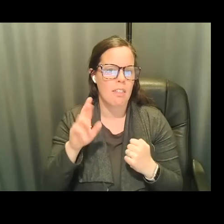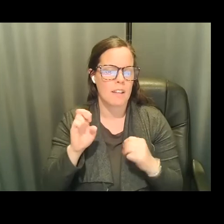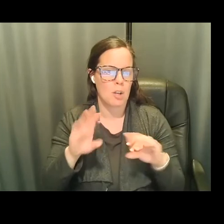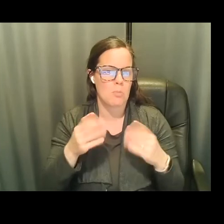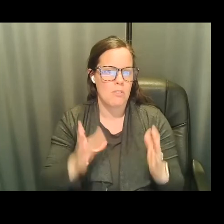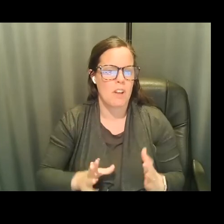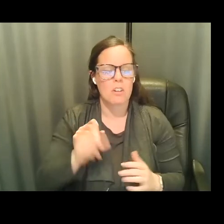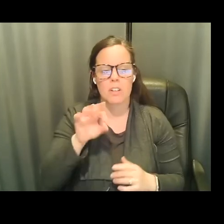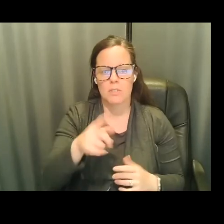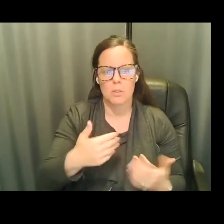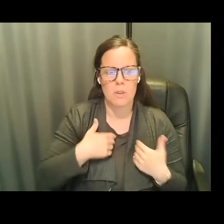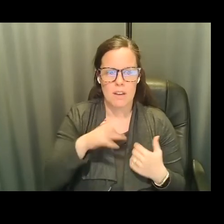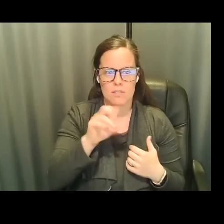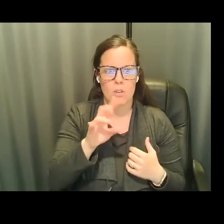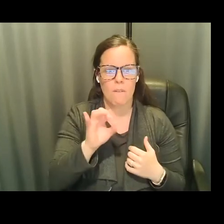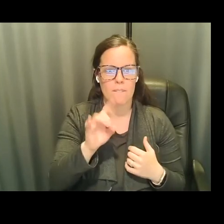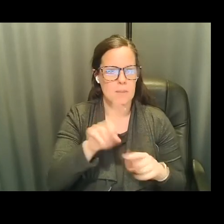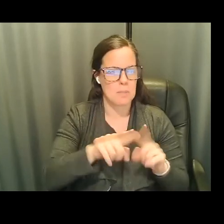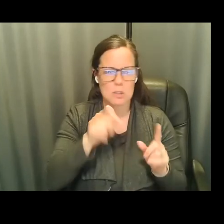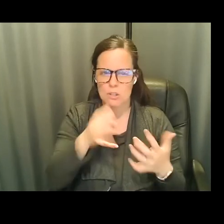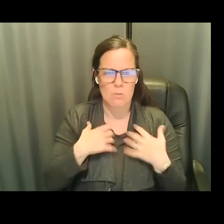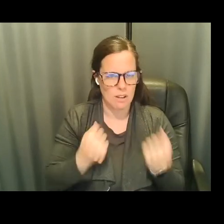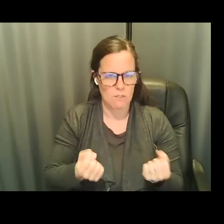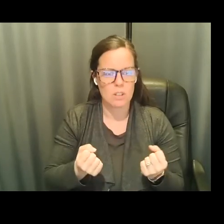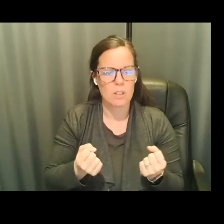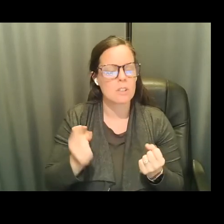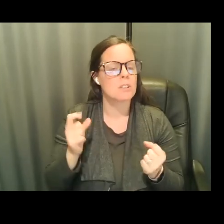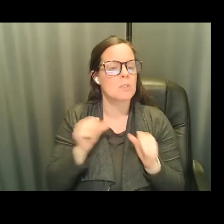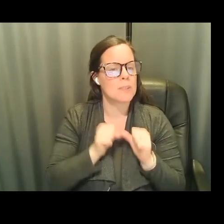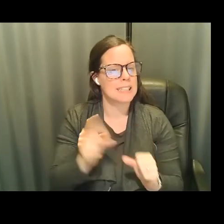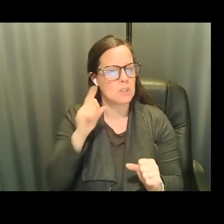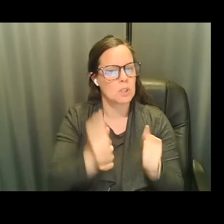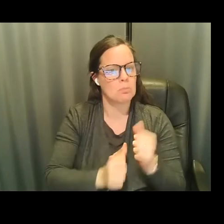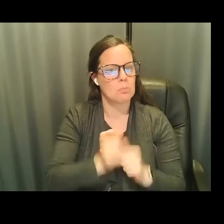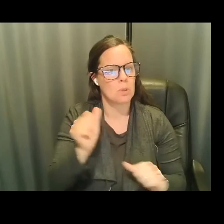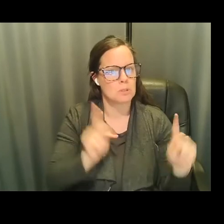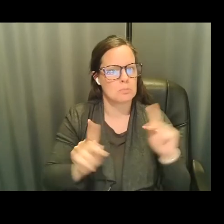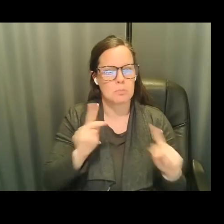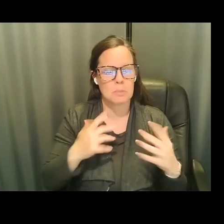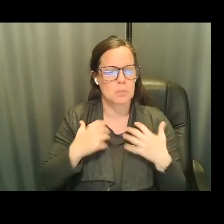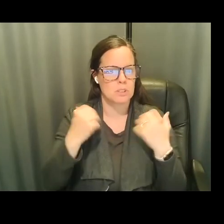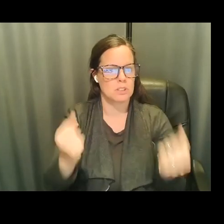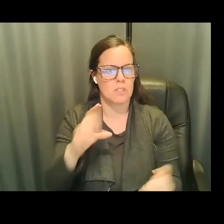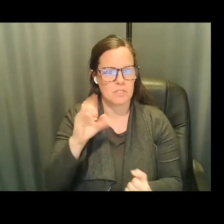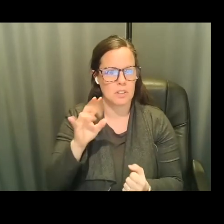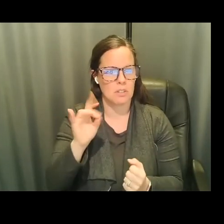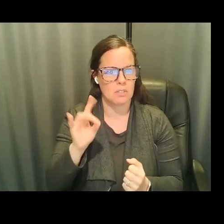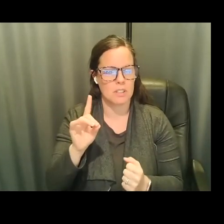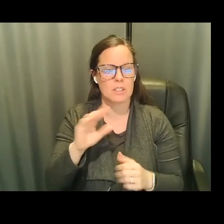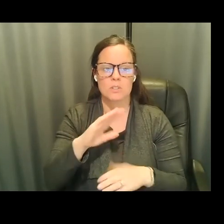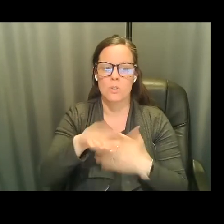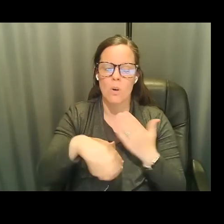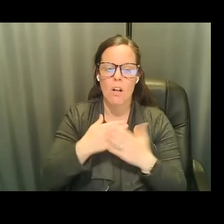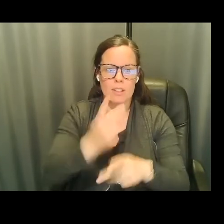and you aren't getting better. We continue to hear that most individuals survive COVID, so all of these precautions are over the